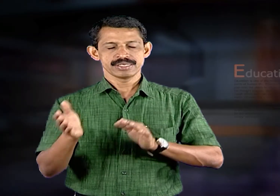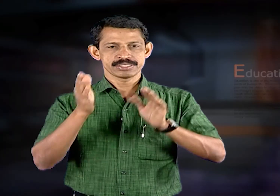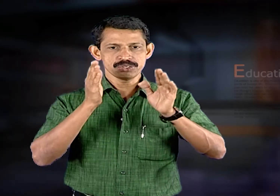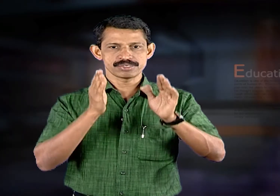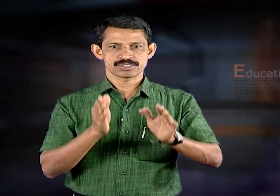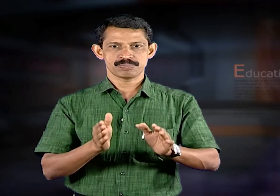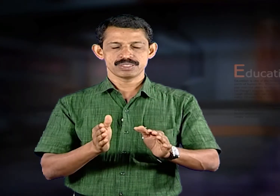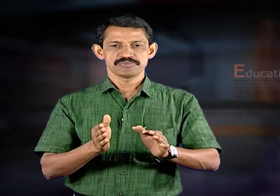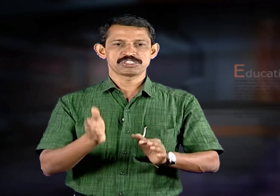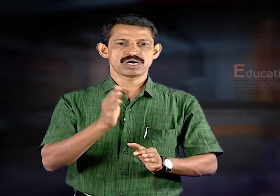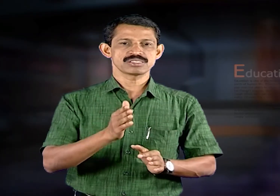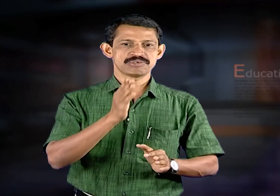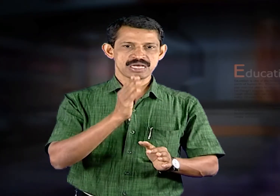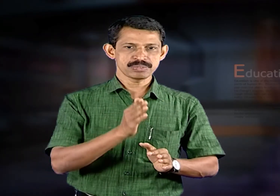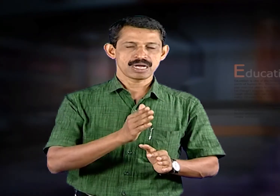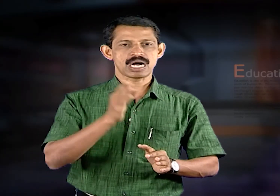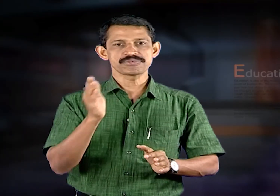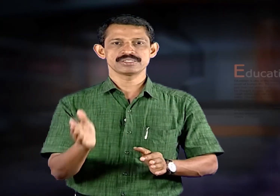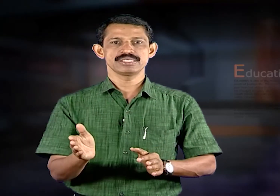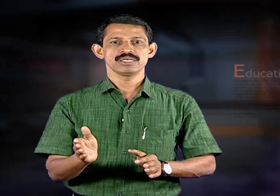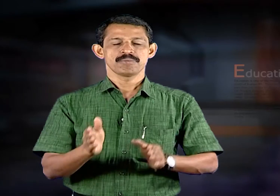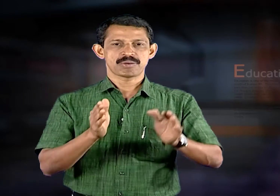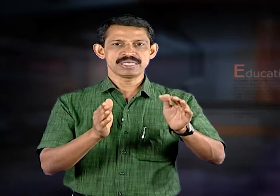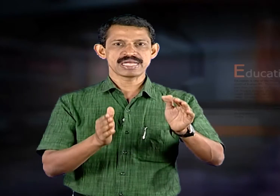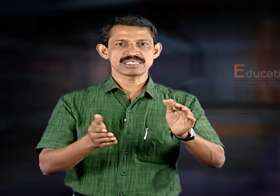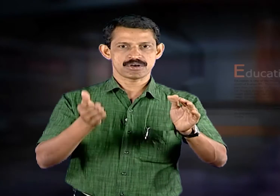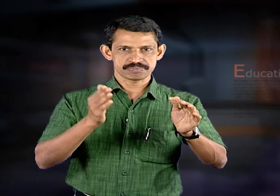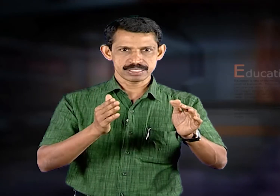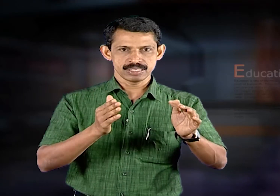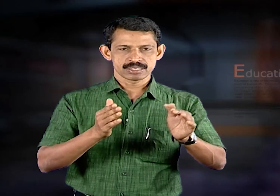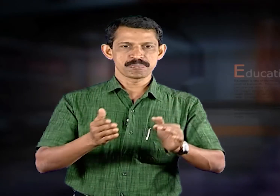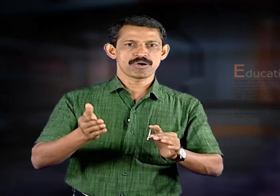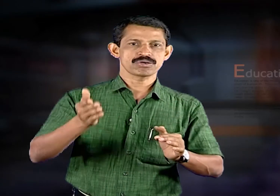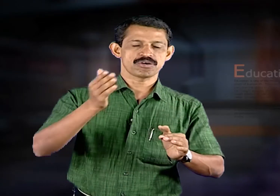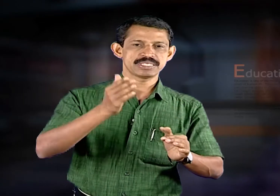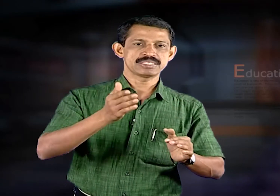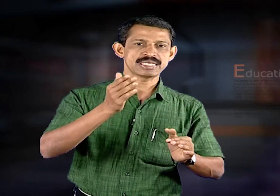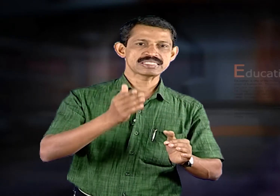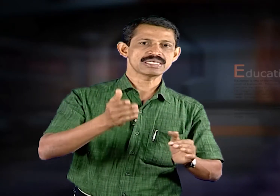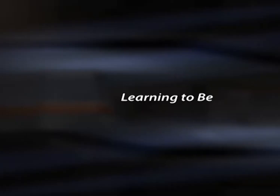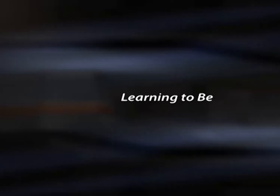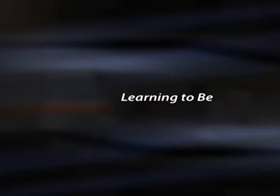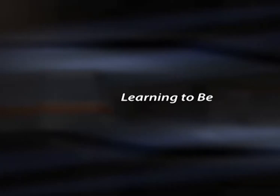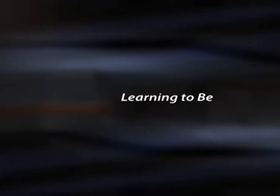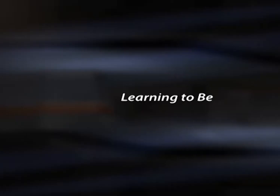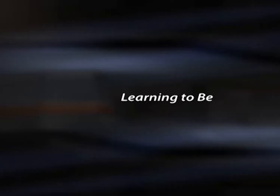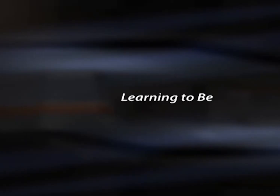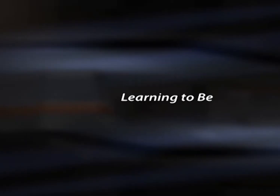new concept which was developed after the publication of the report of the International Commission called Learning to